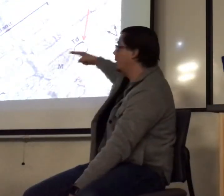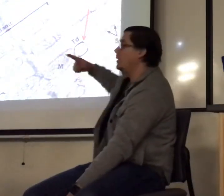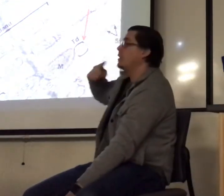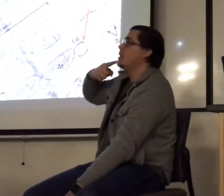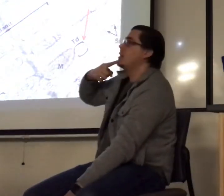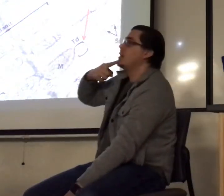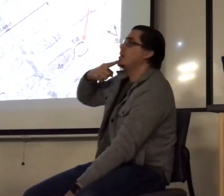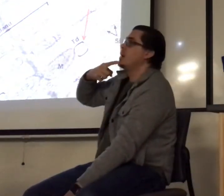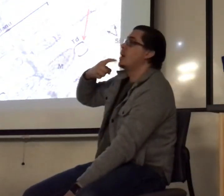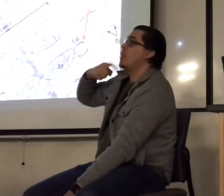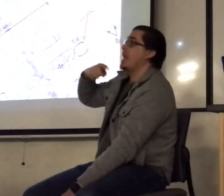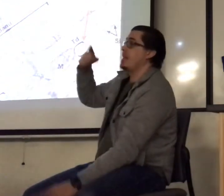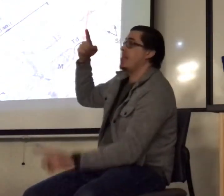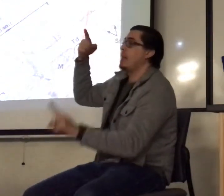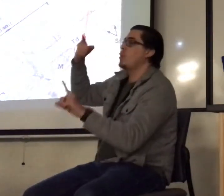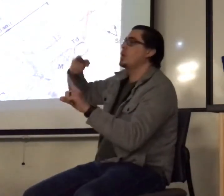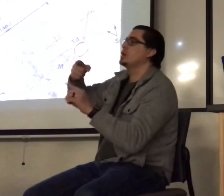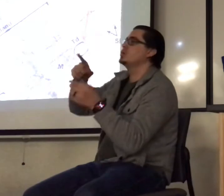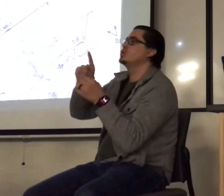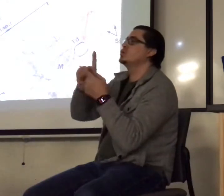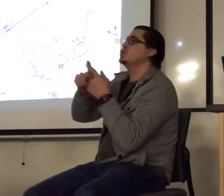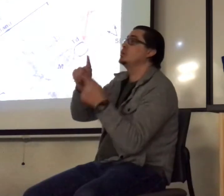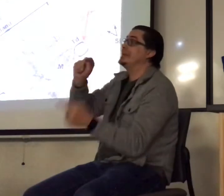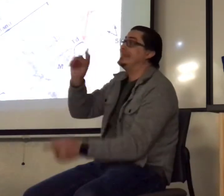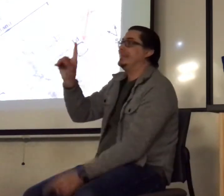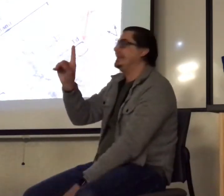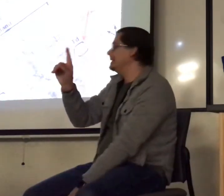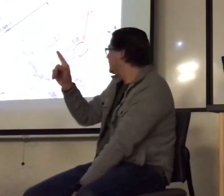It's pointing to TD.